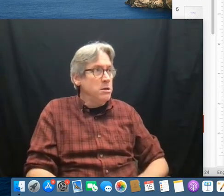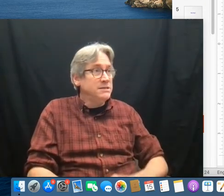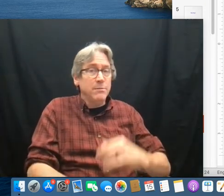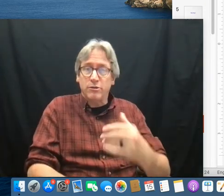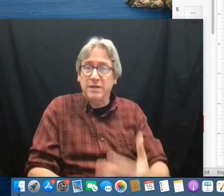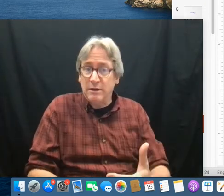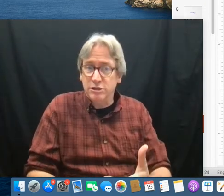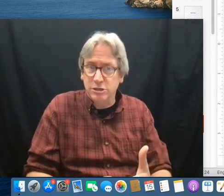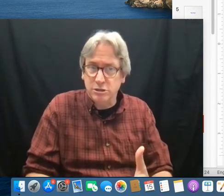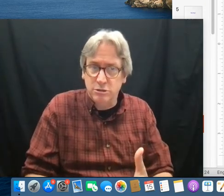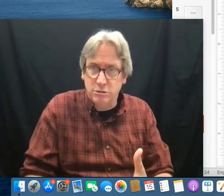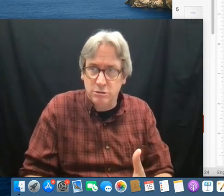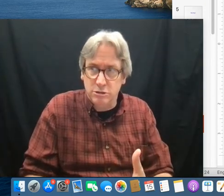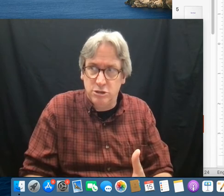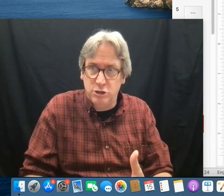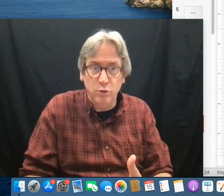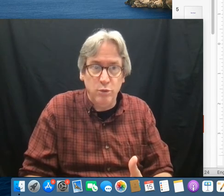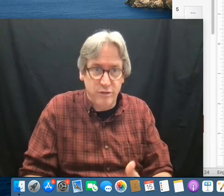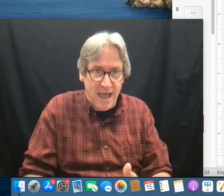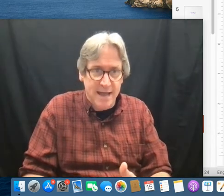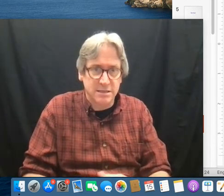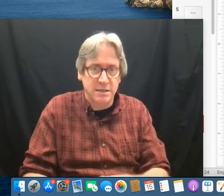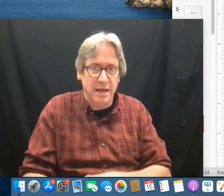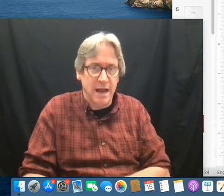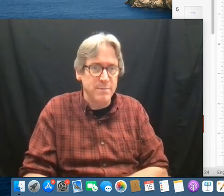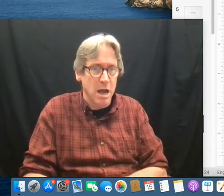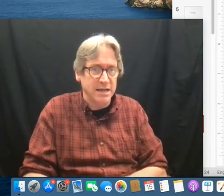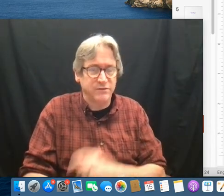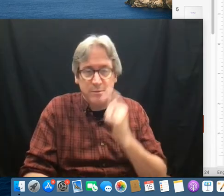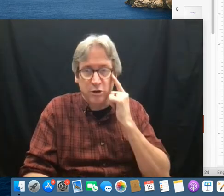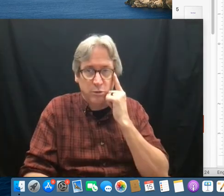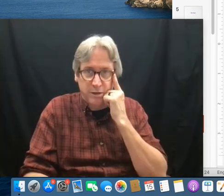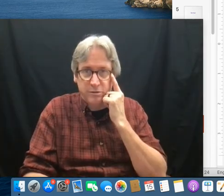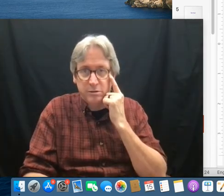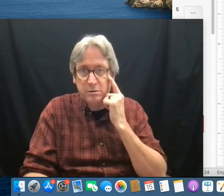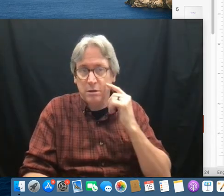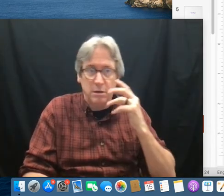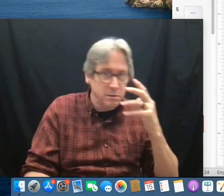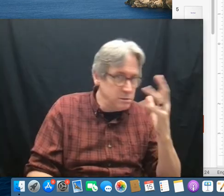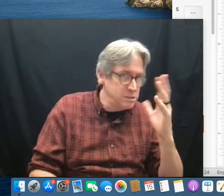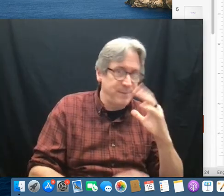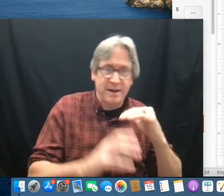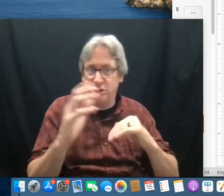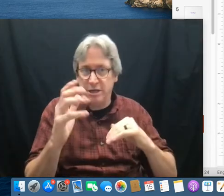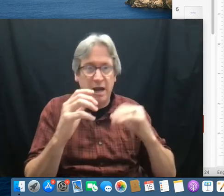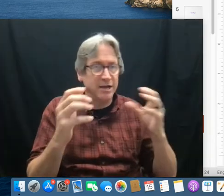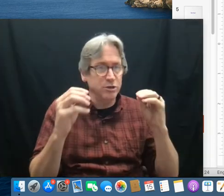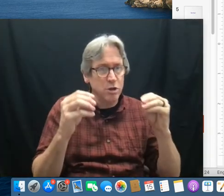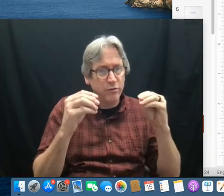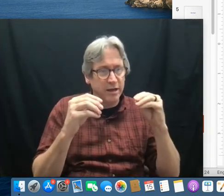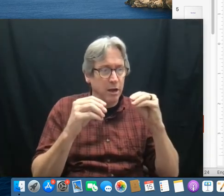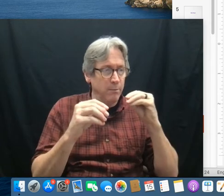So it's Yoda speak. If you're a Star Wars fan, it's Yoda. It's how Yoda sets up sentences. And that was a linguistic choice